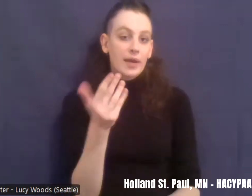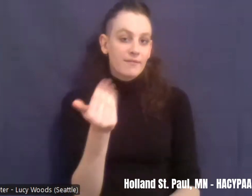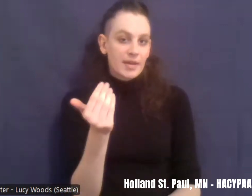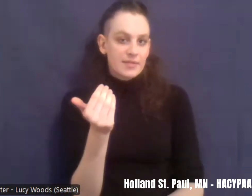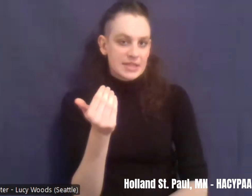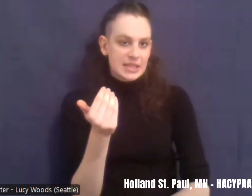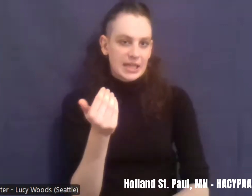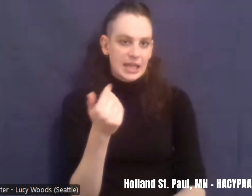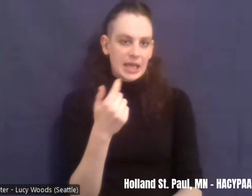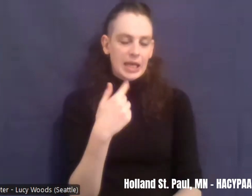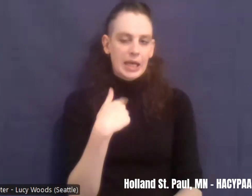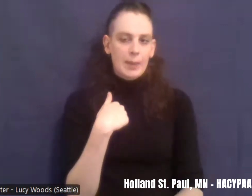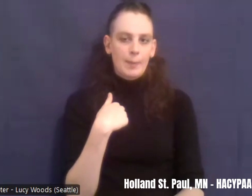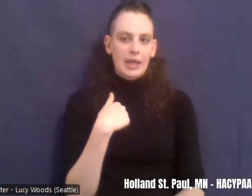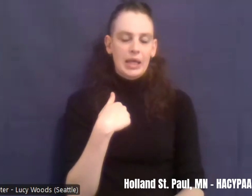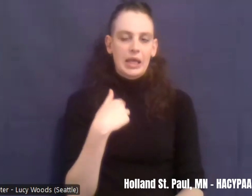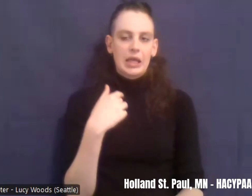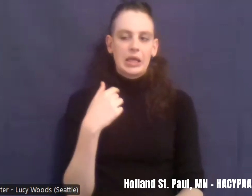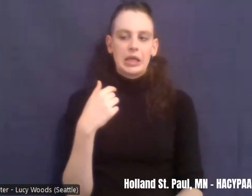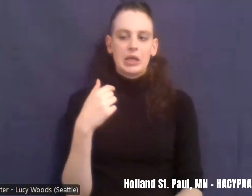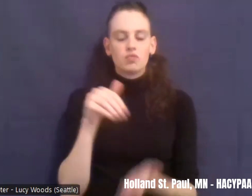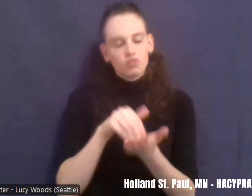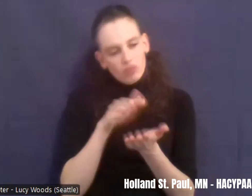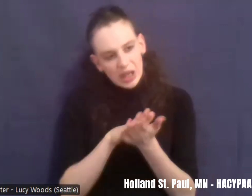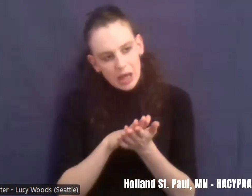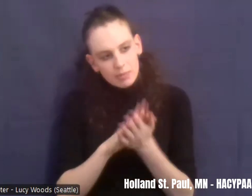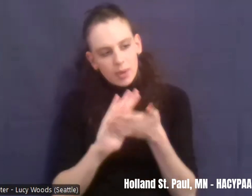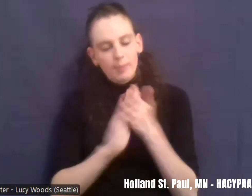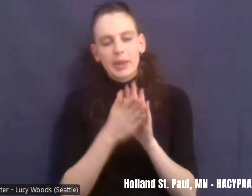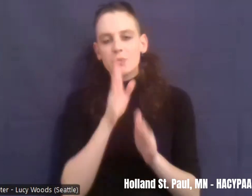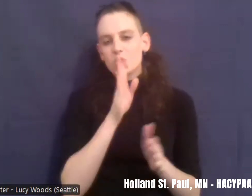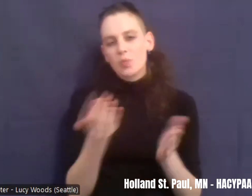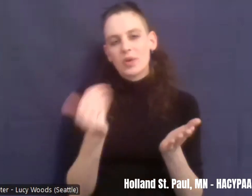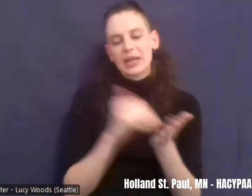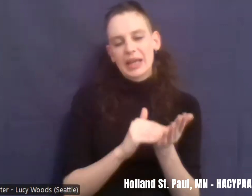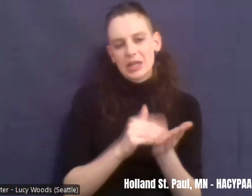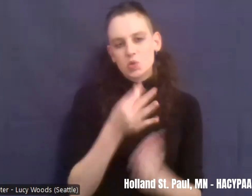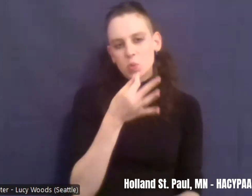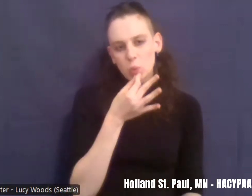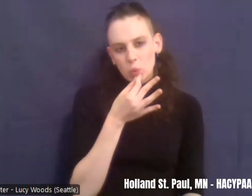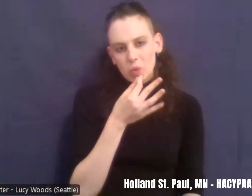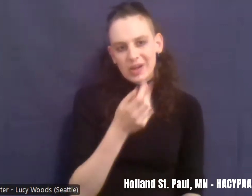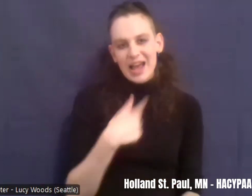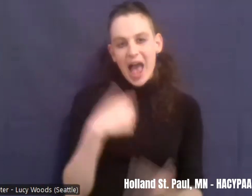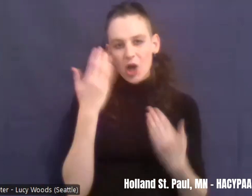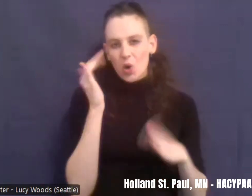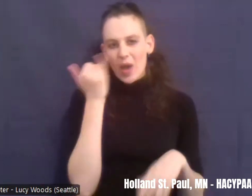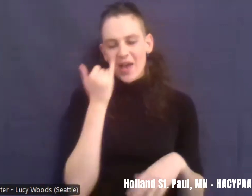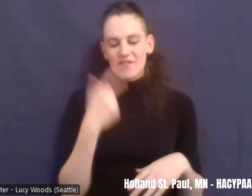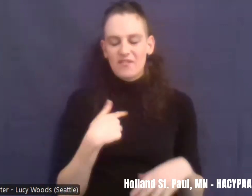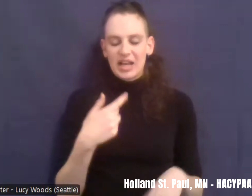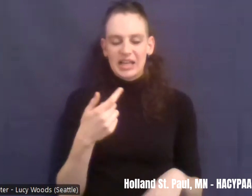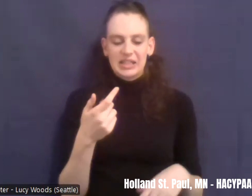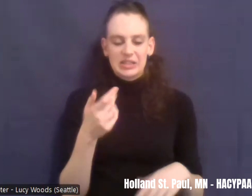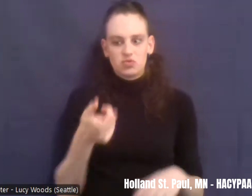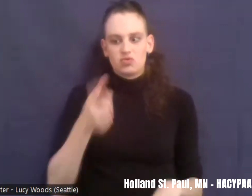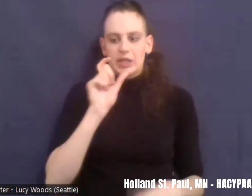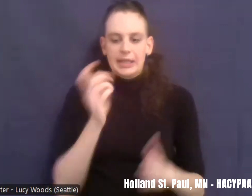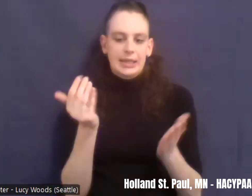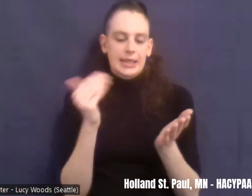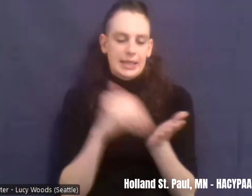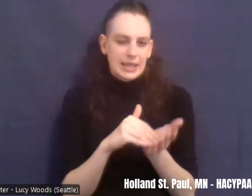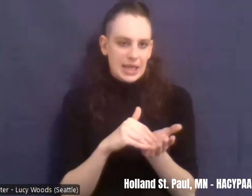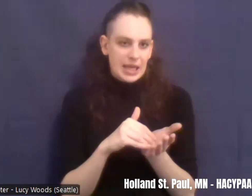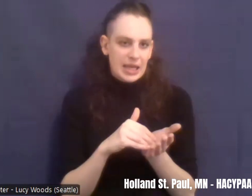again shortly afterwards. I mean, I talk a lot about like I don't know if I would have ever drank again, like